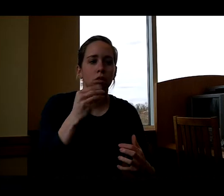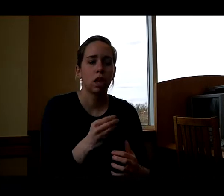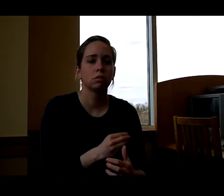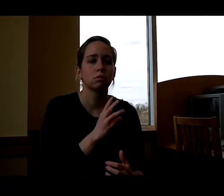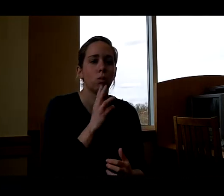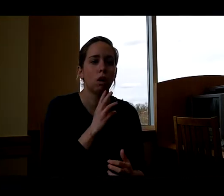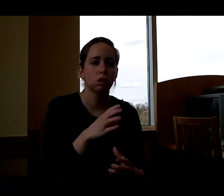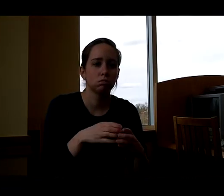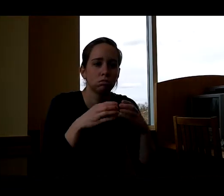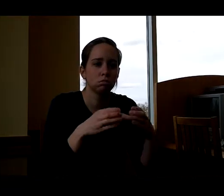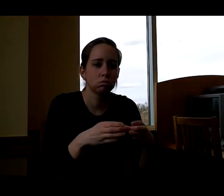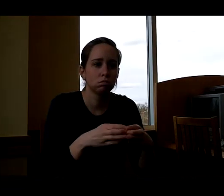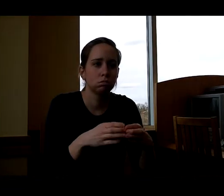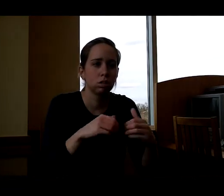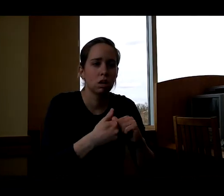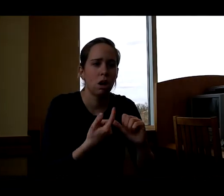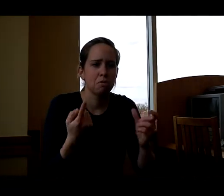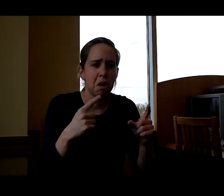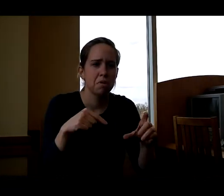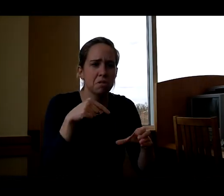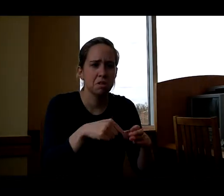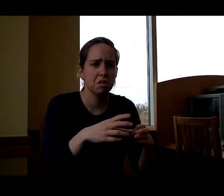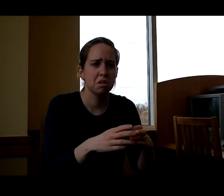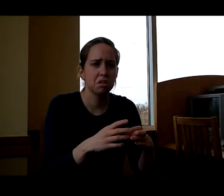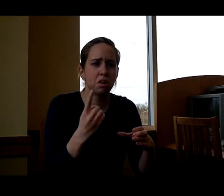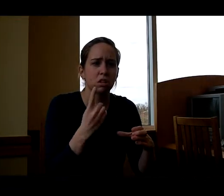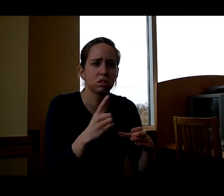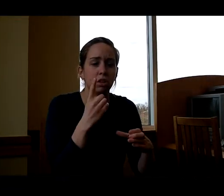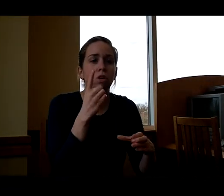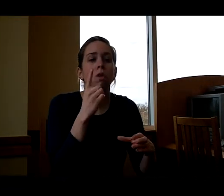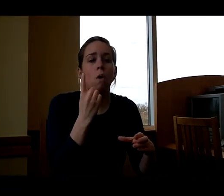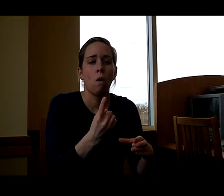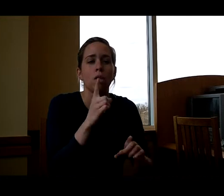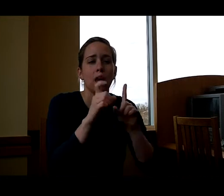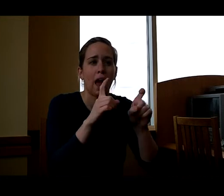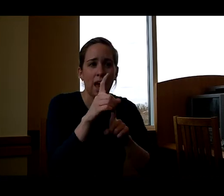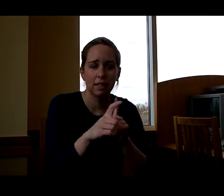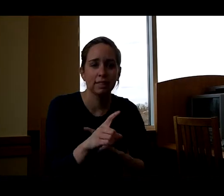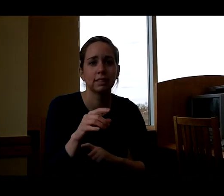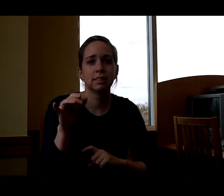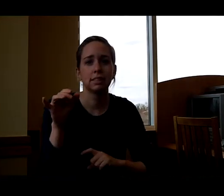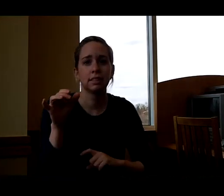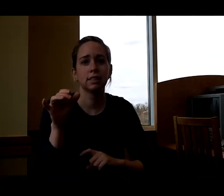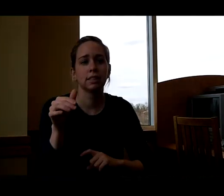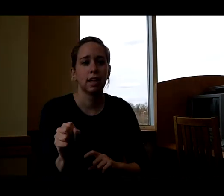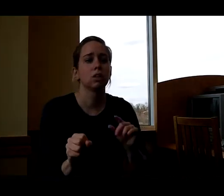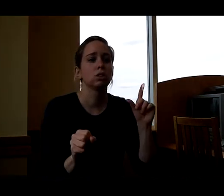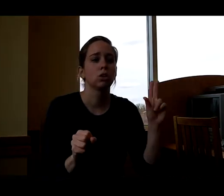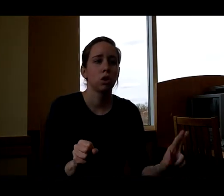this got here. We need to come up with how it is. And I said, you can only tell me, or you can only ask me questions that end in yes and no. And we sat there for 45 minutes. They asked me